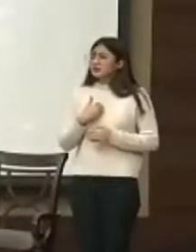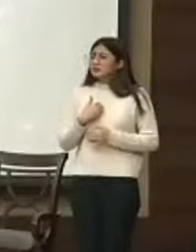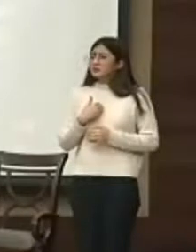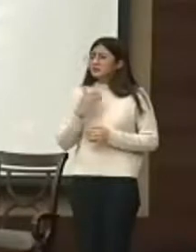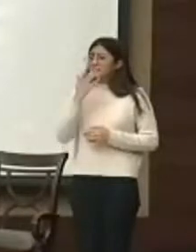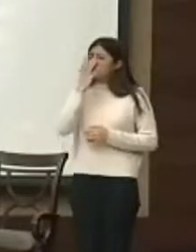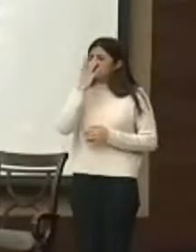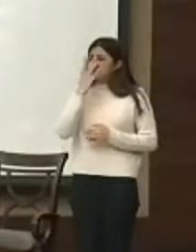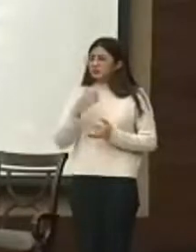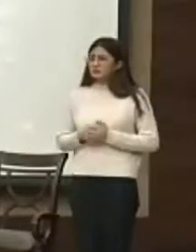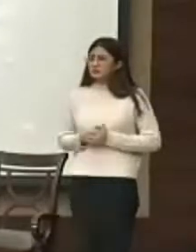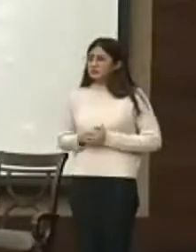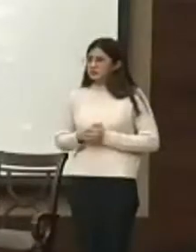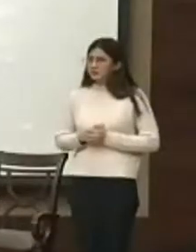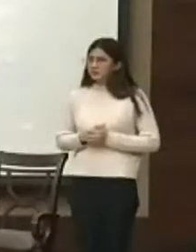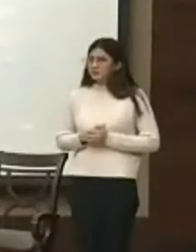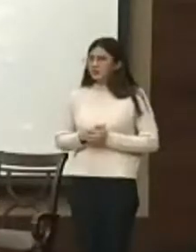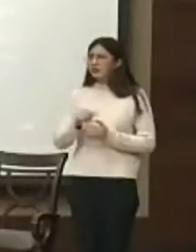there is a